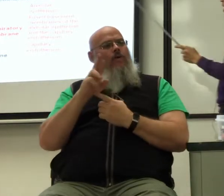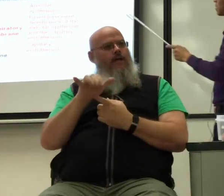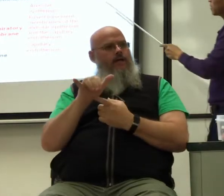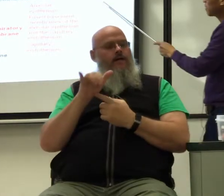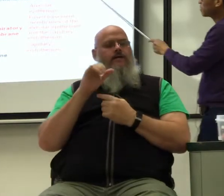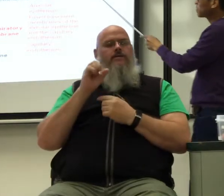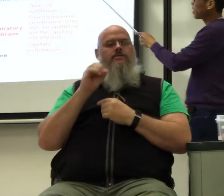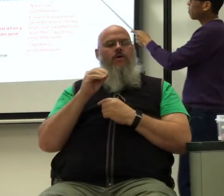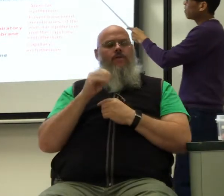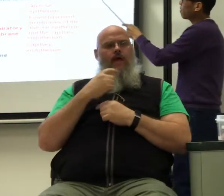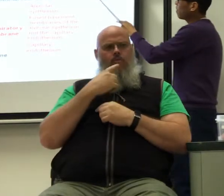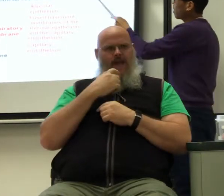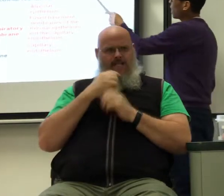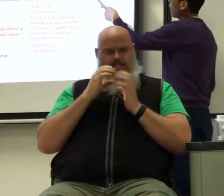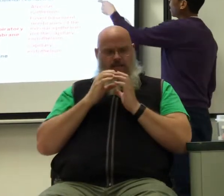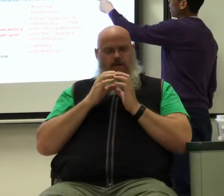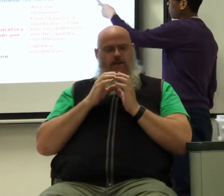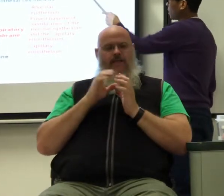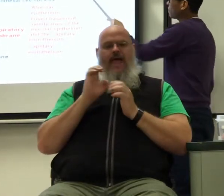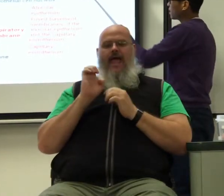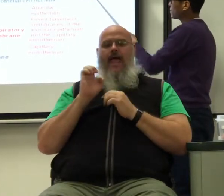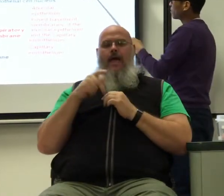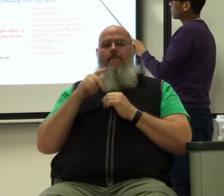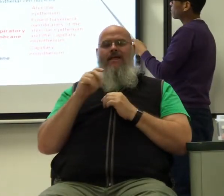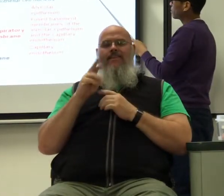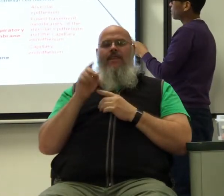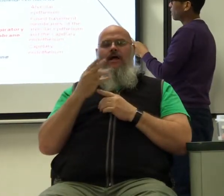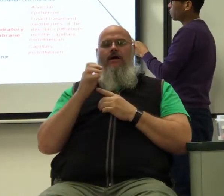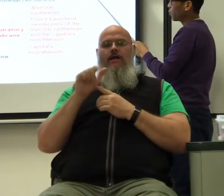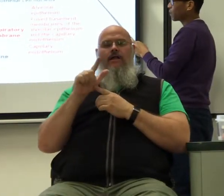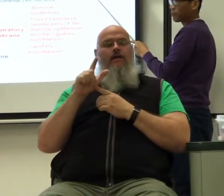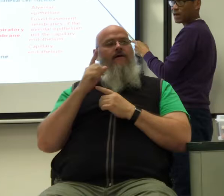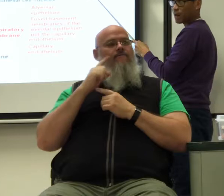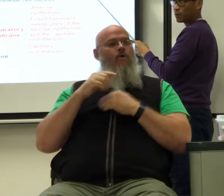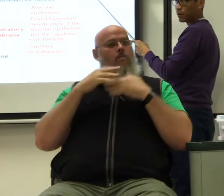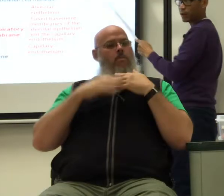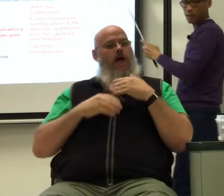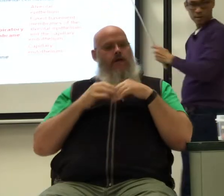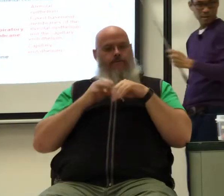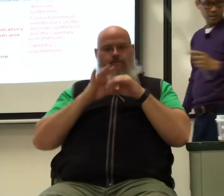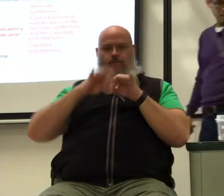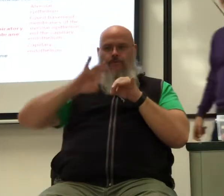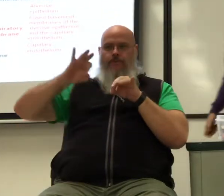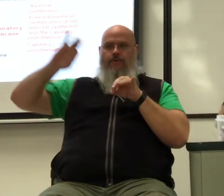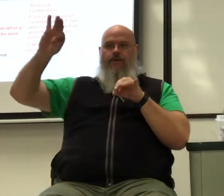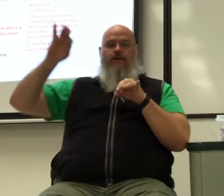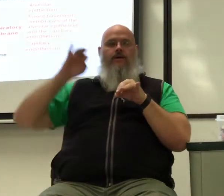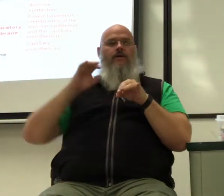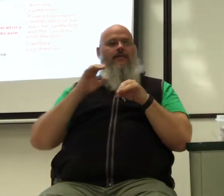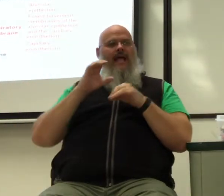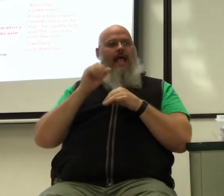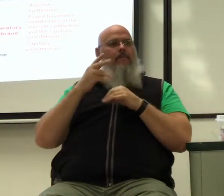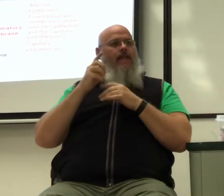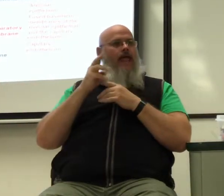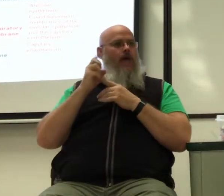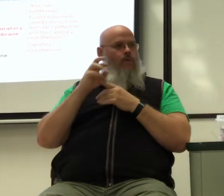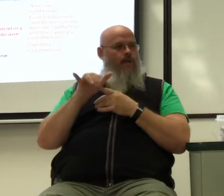is the endothelial cell of a blood vessel, of a pulmonary capillary.